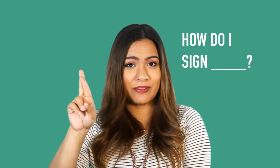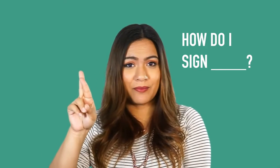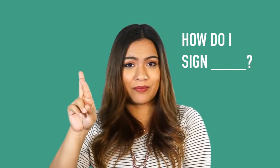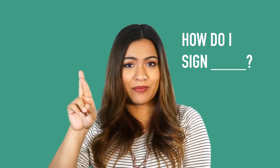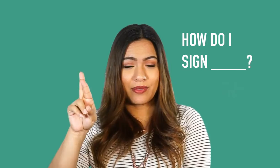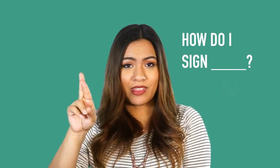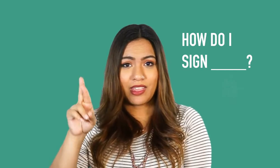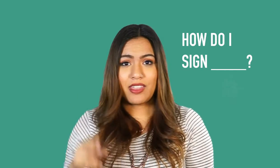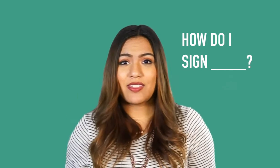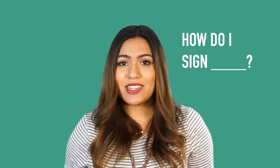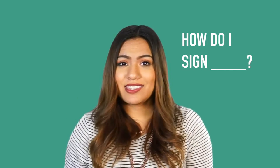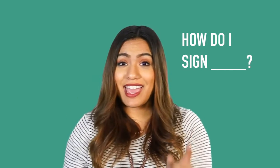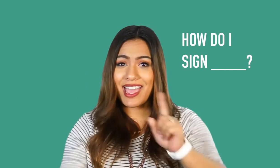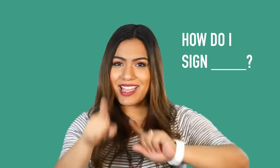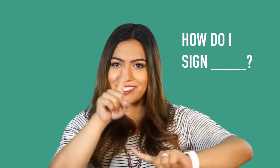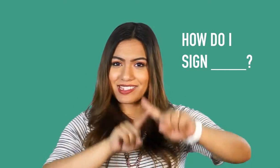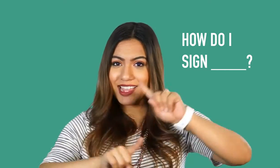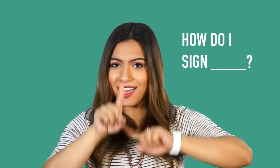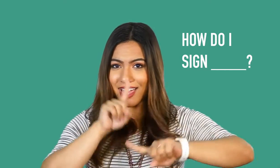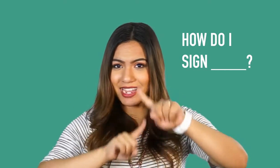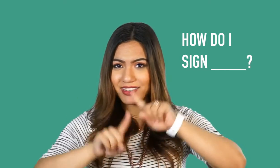C-A-R, then say sign